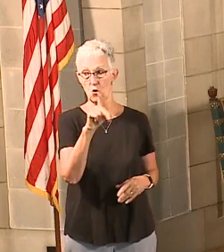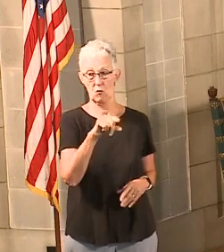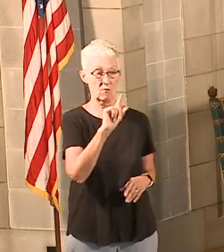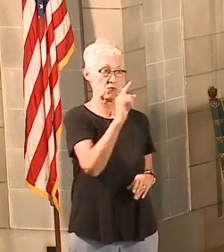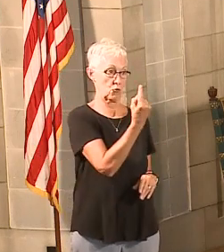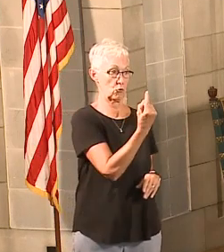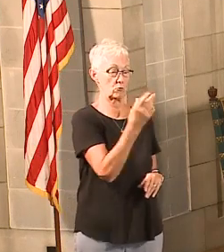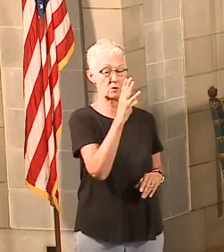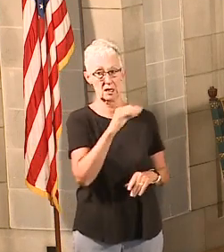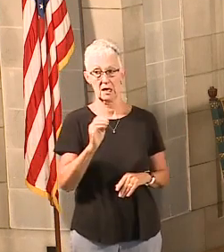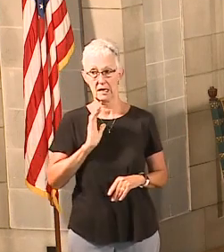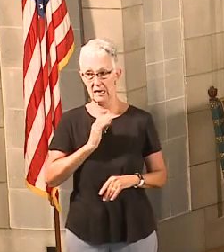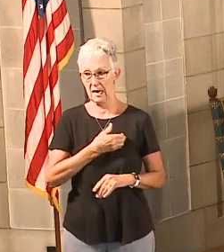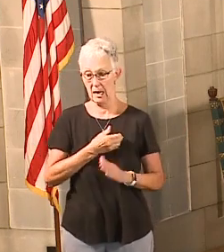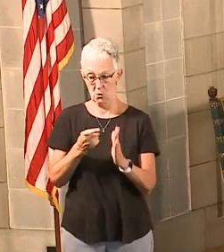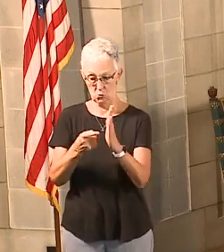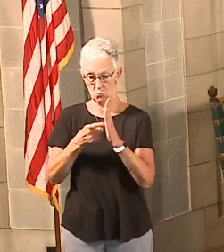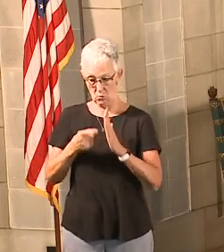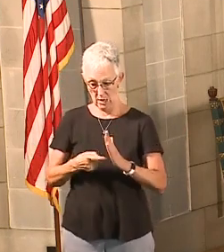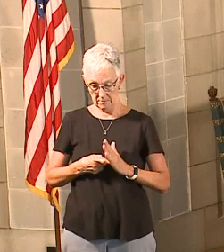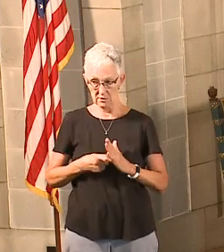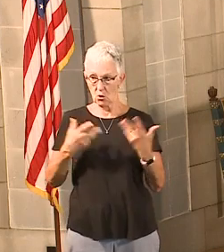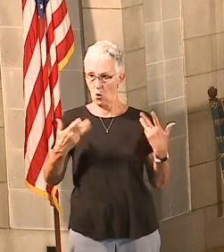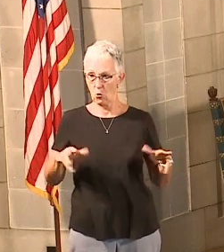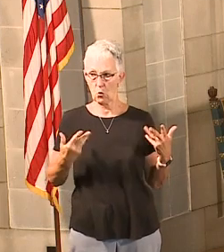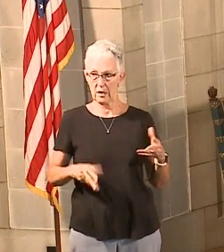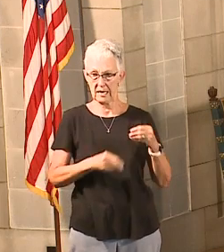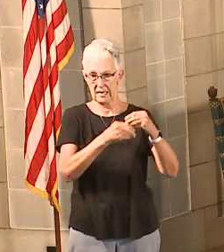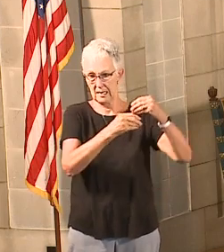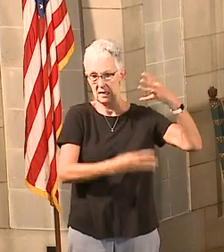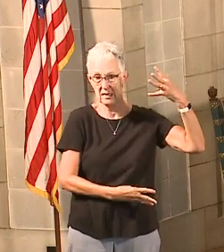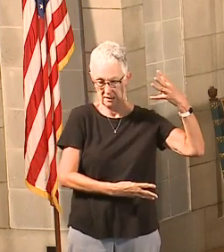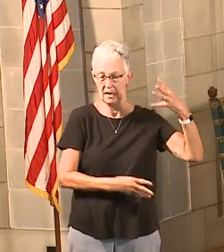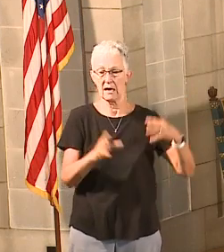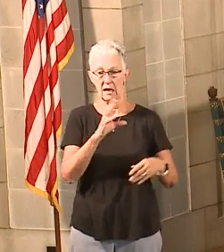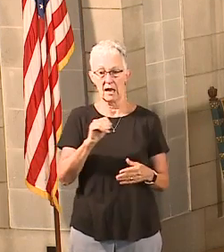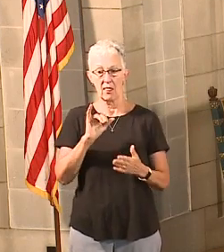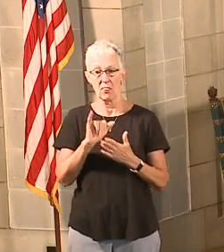the eligibility for new beneficiaries beginning on October 1st.